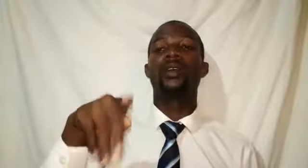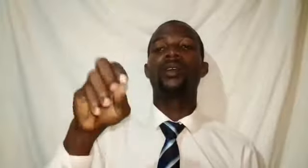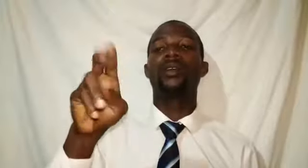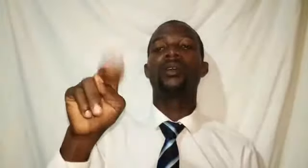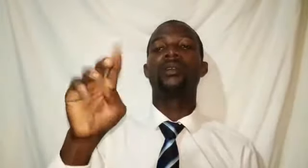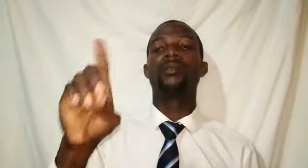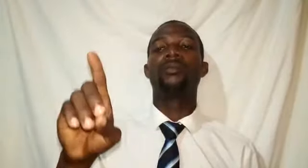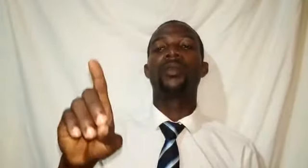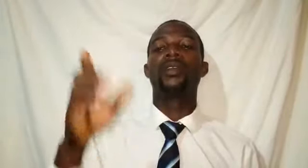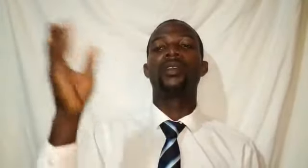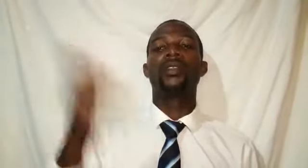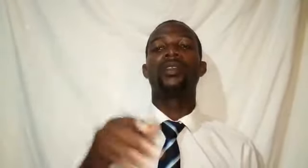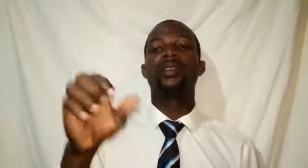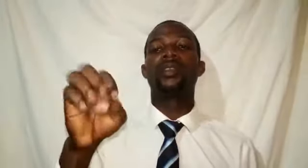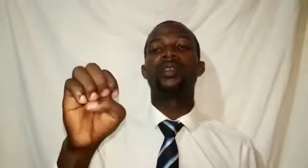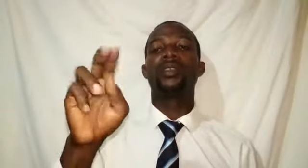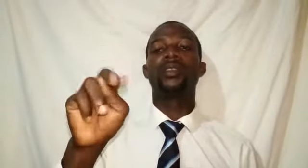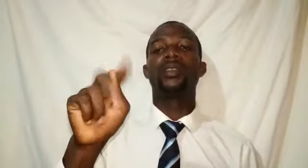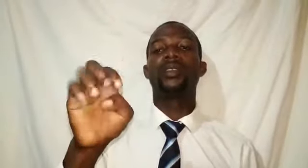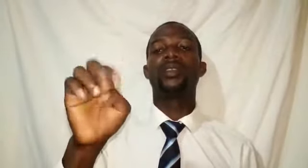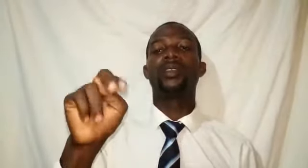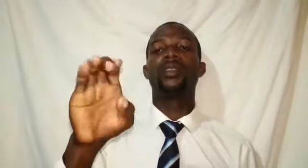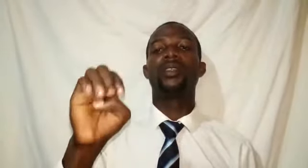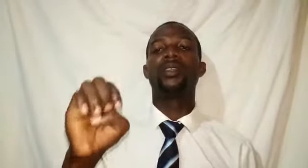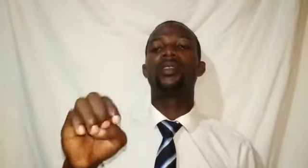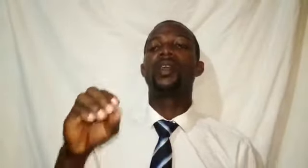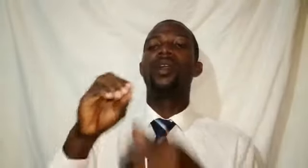www.youtube.com/compound-sentences, or you can also visit